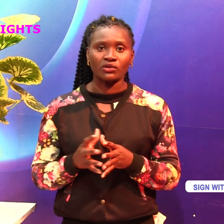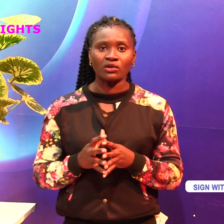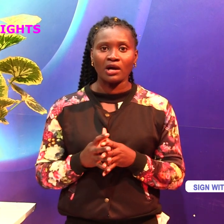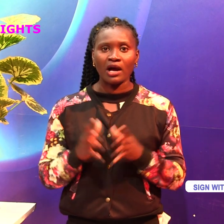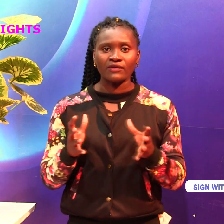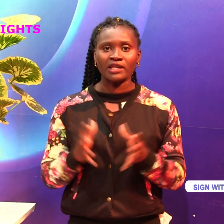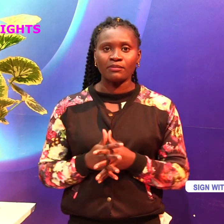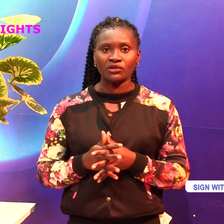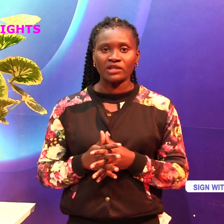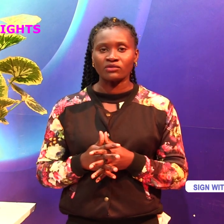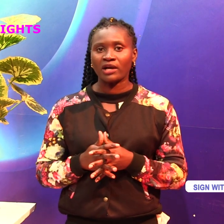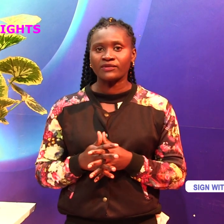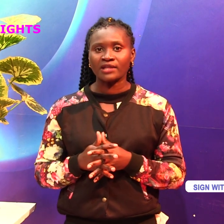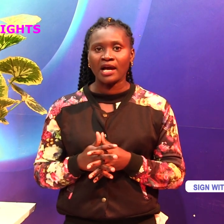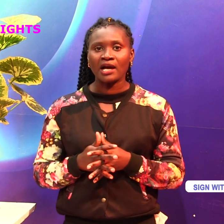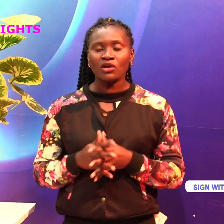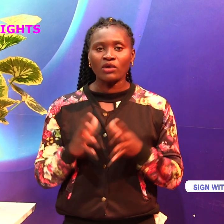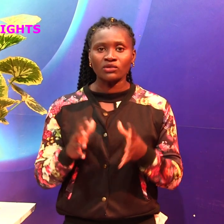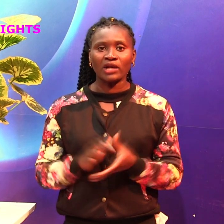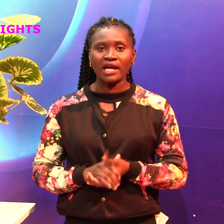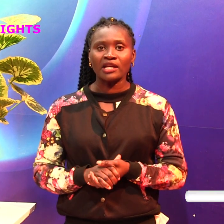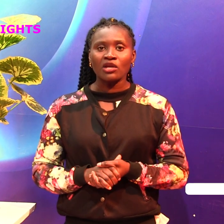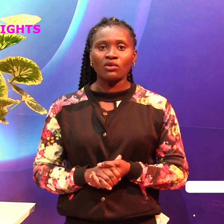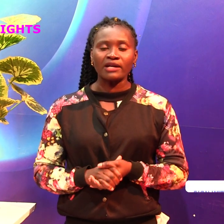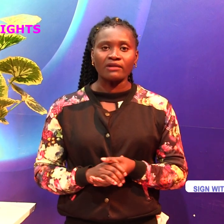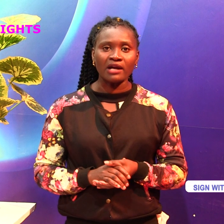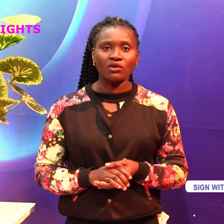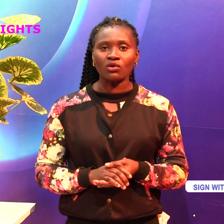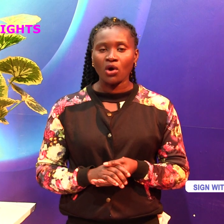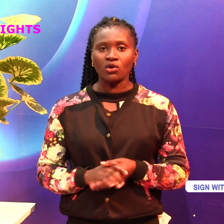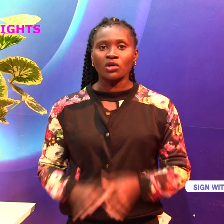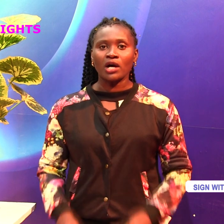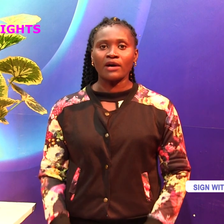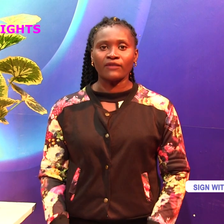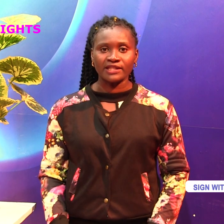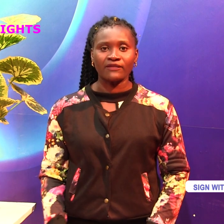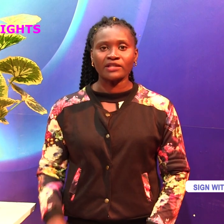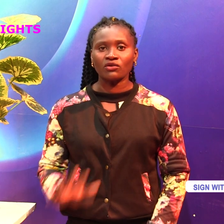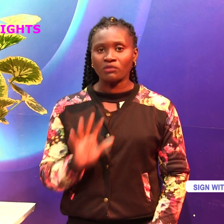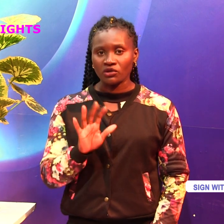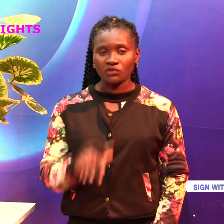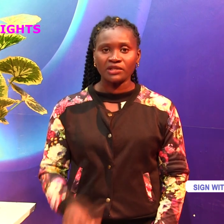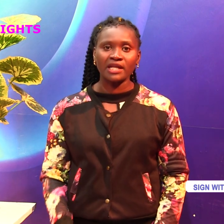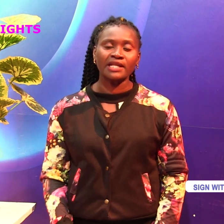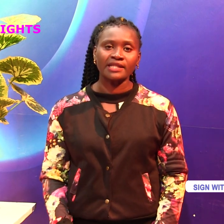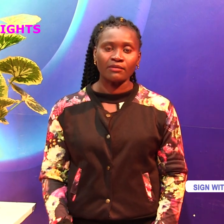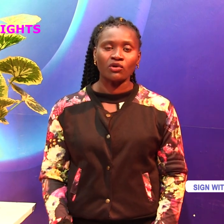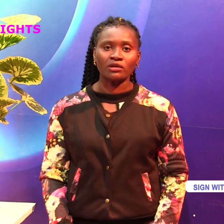or have any episode that you want to learn, you can run or go faster on my YouTube channel, same on